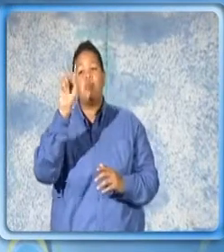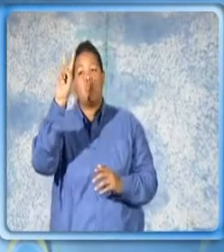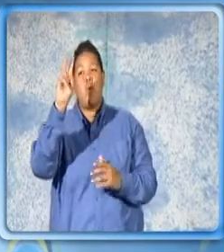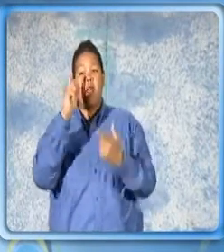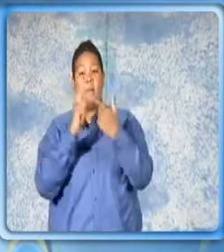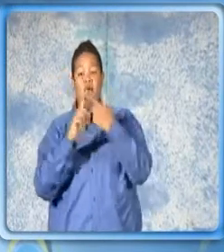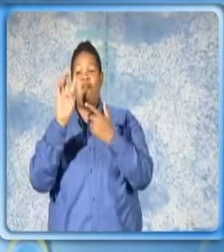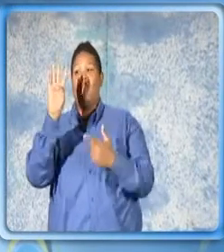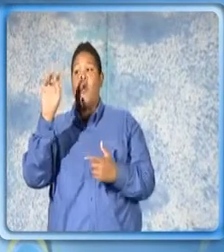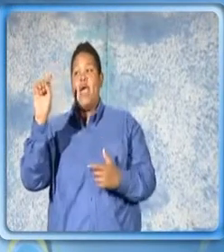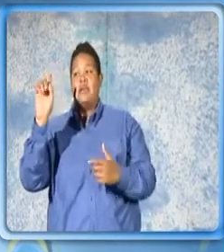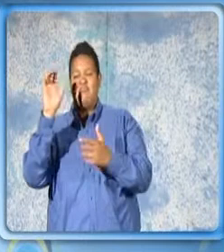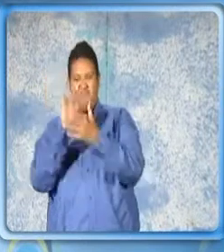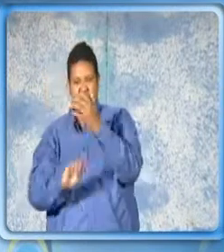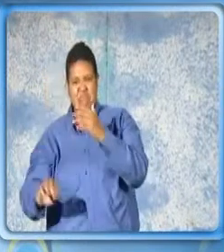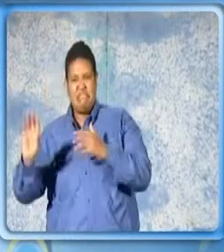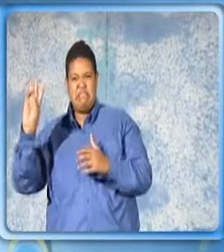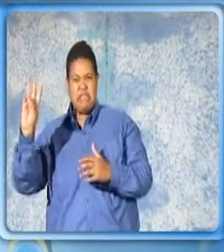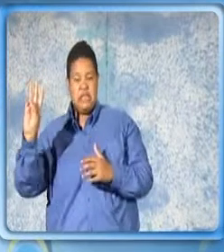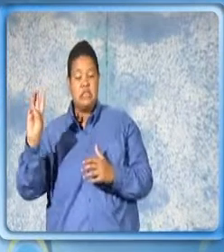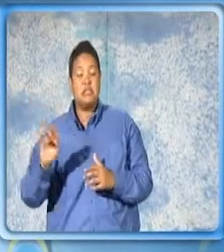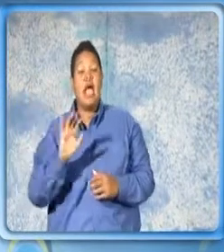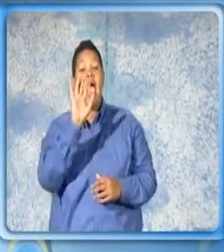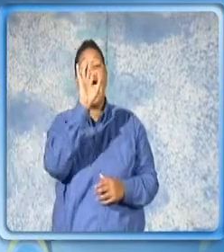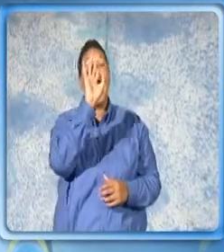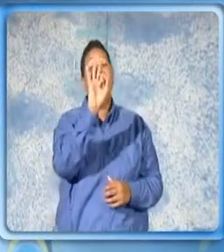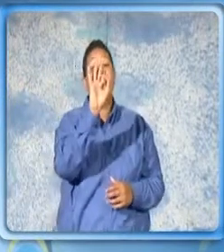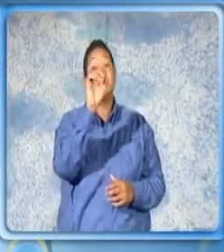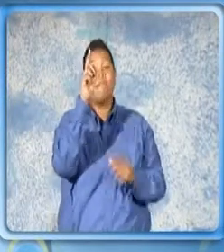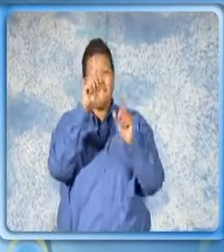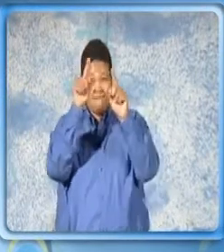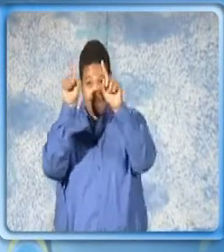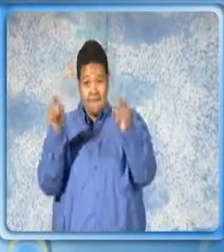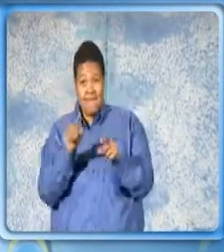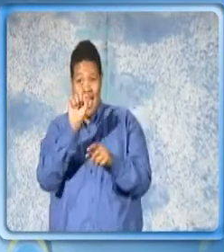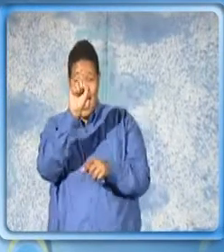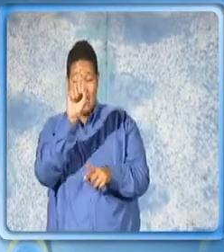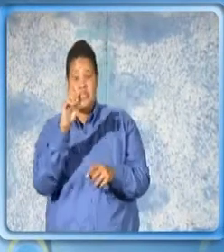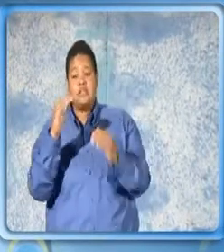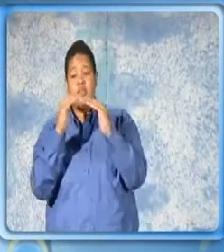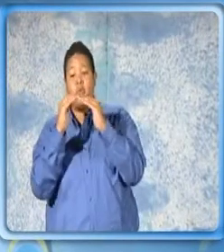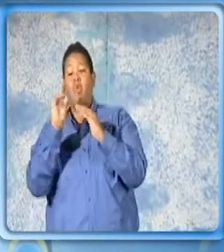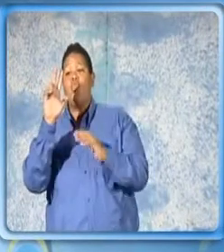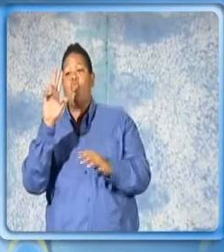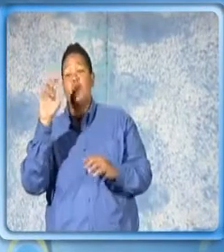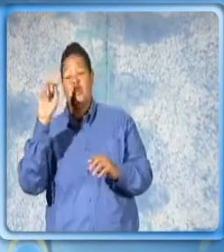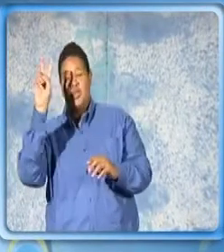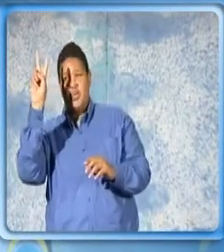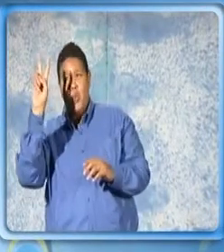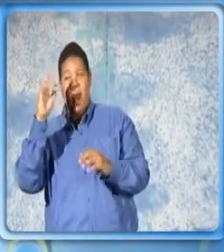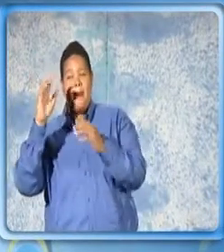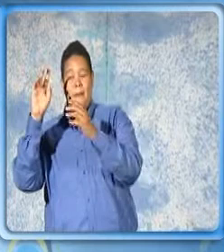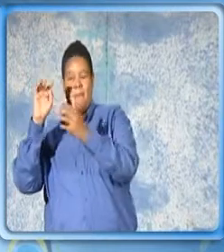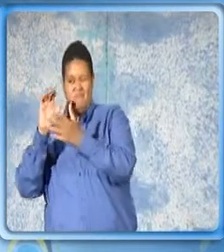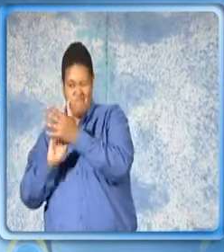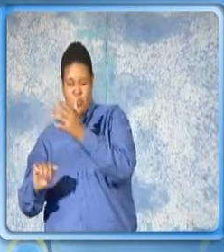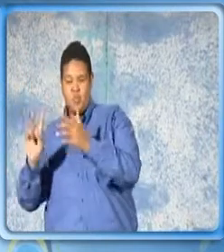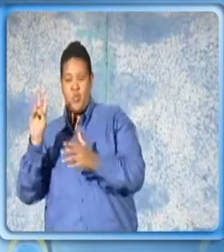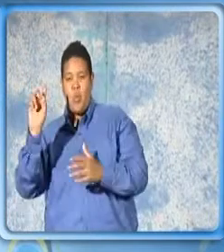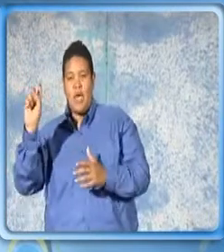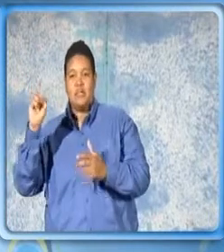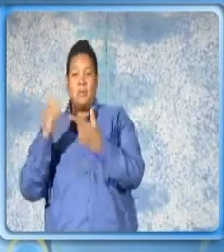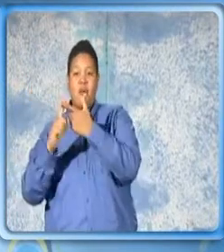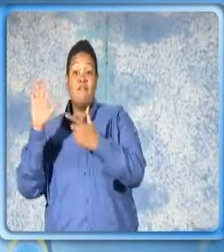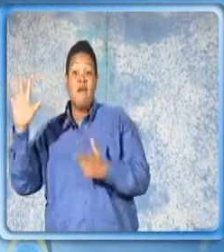6, f of x equals 3x squared minus 2x plus 5, y equals negative x squared plus